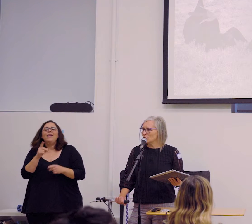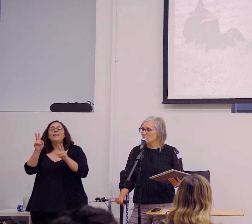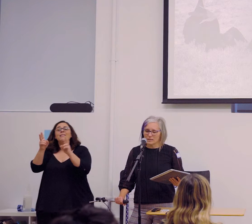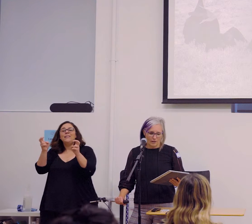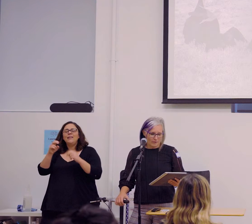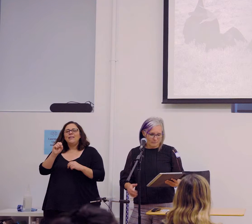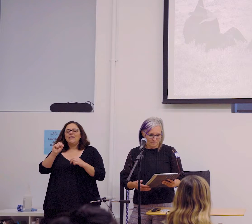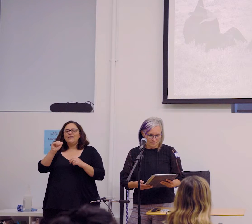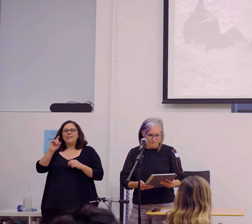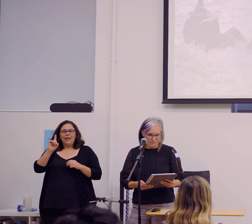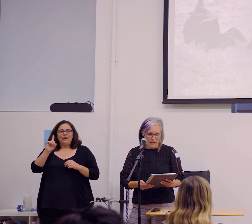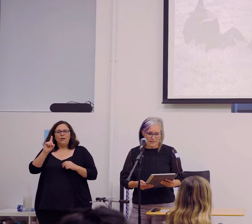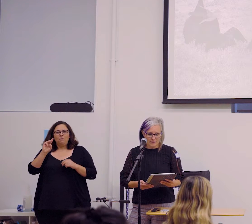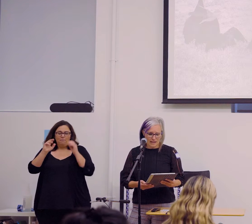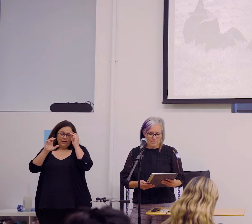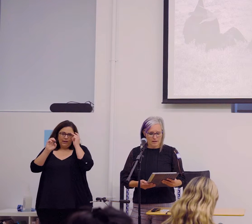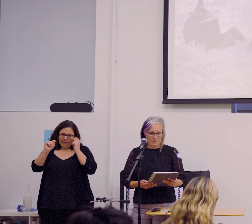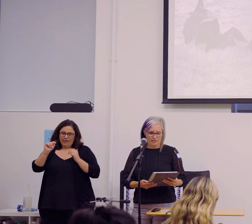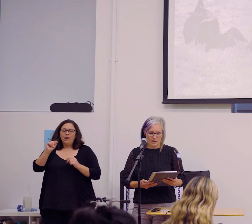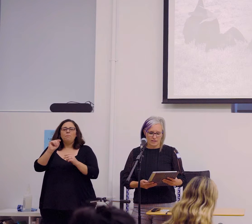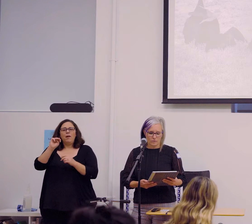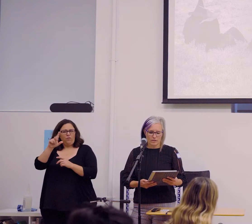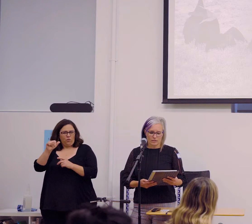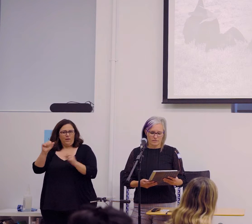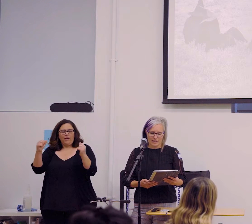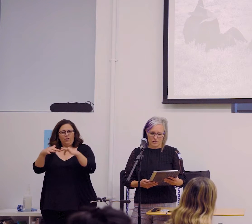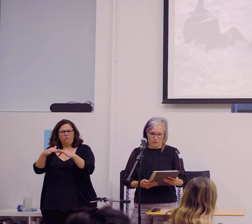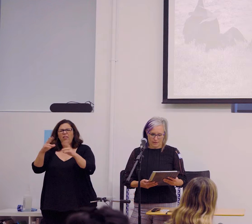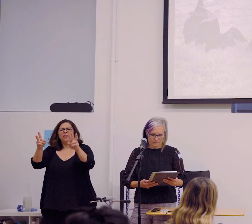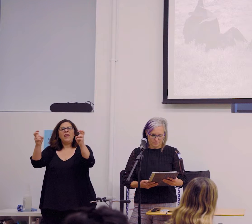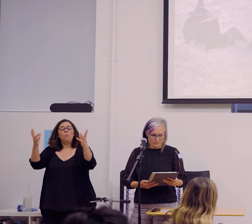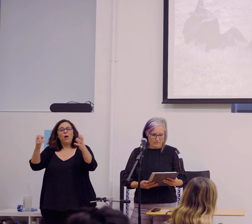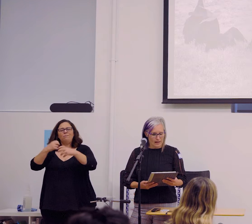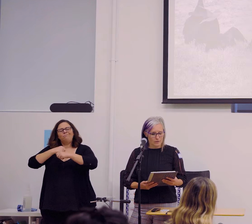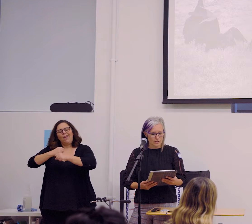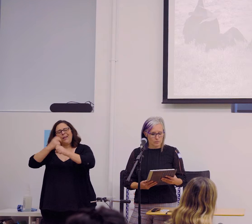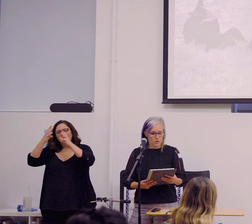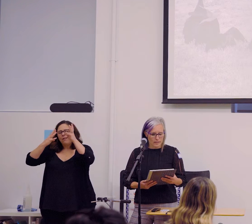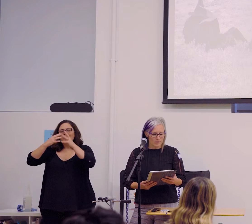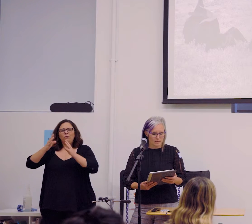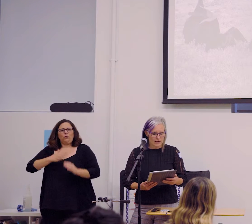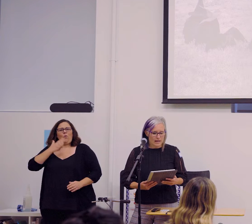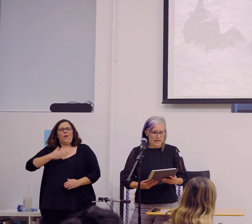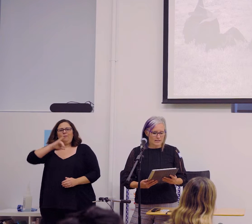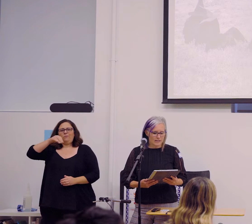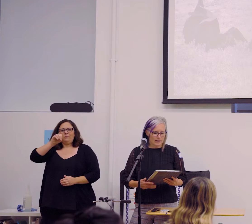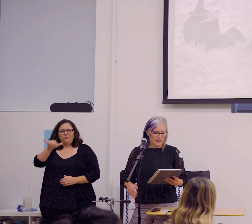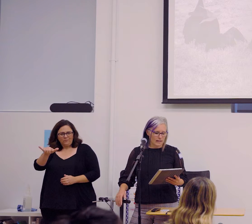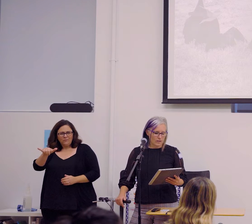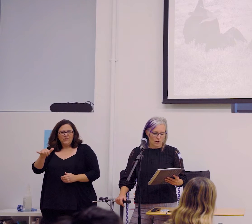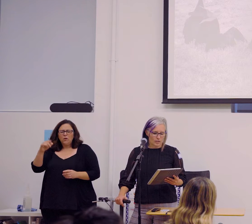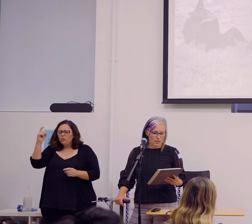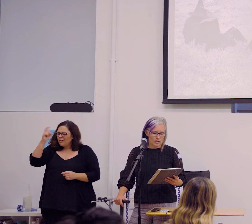in Manitoba's gathering. And the theme of that event was cultivating joy. And there was so much wisdom,